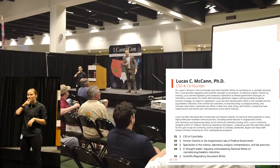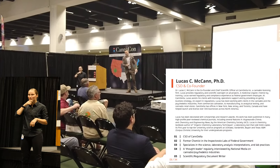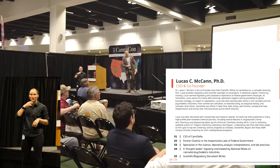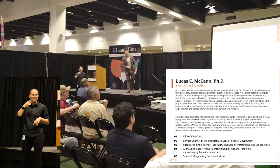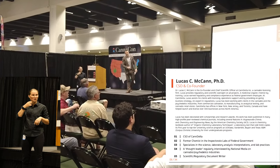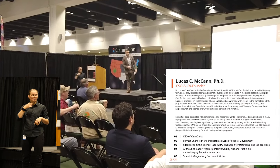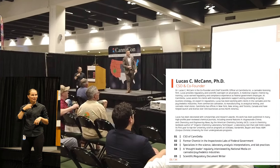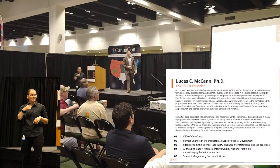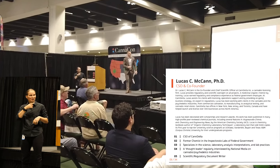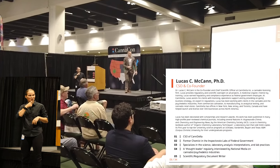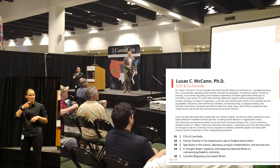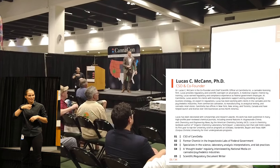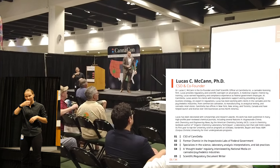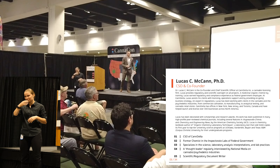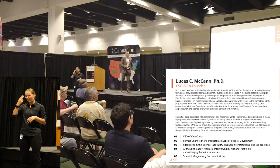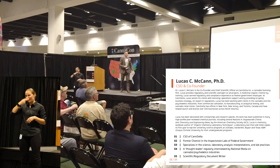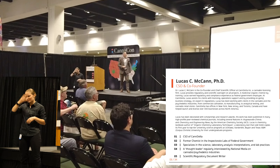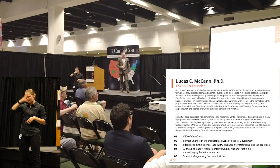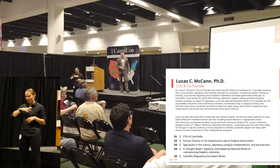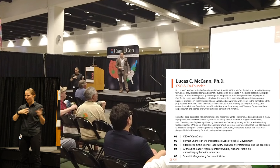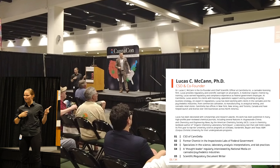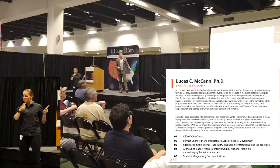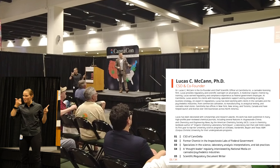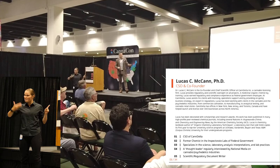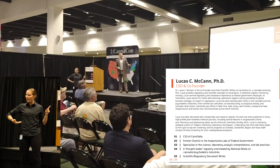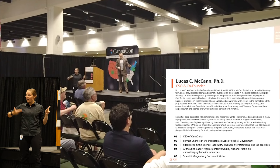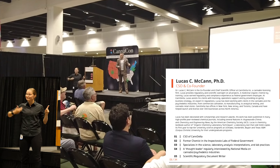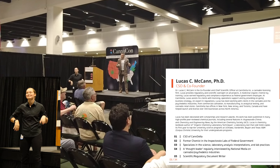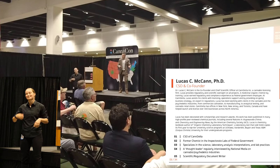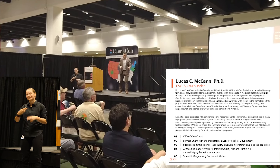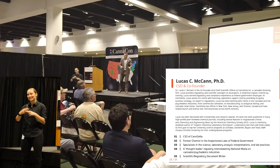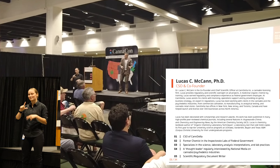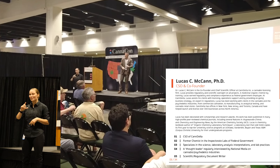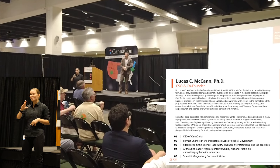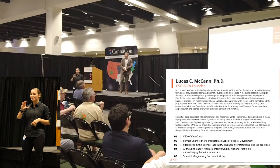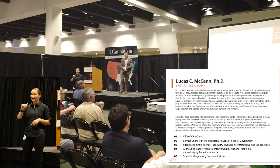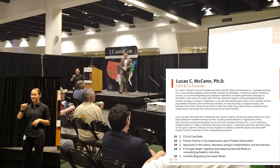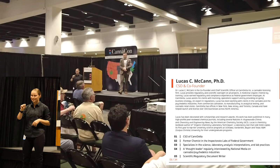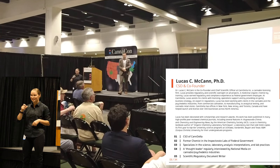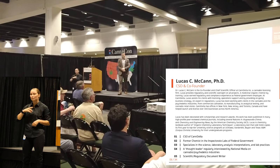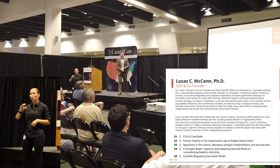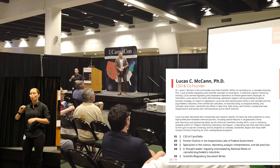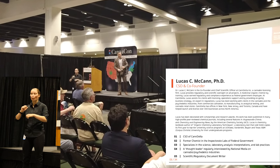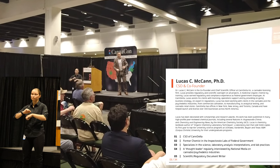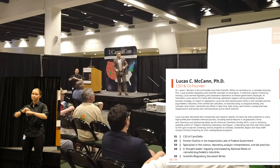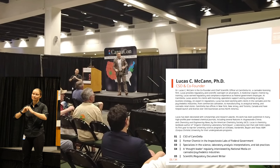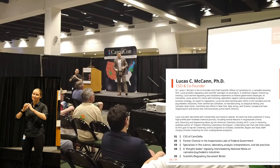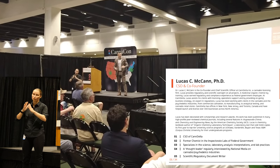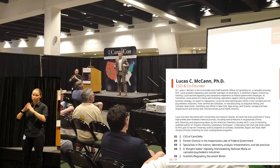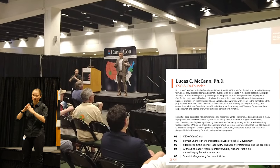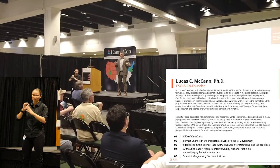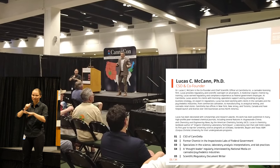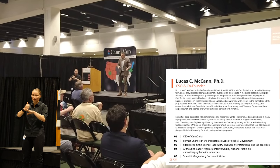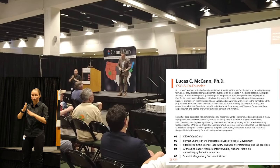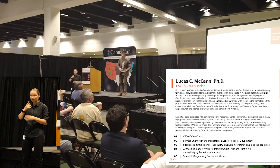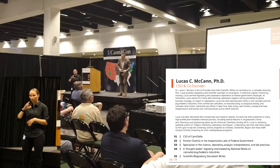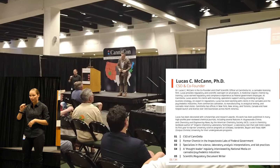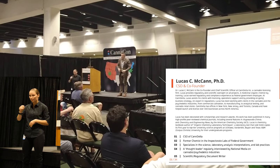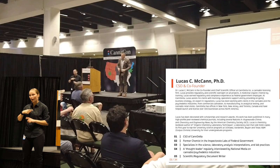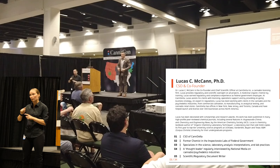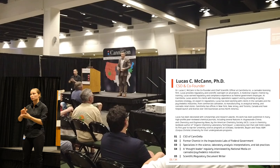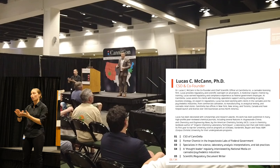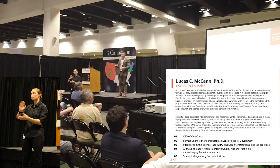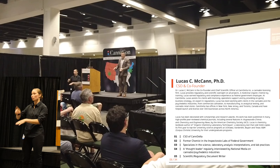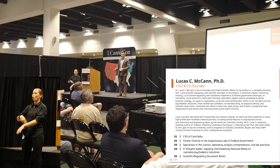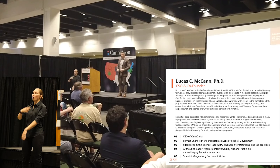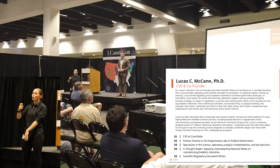probably what you're asking right now. Well, let me tell you. Oops. So my name is Lucas McCann. I'm the co-founder of the company. I went to school for a very, very long